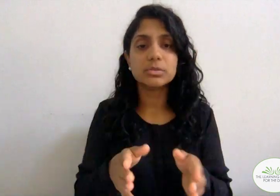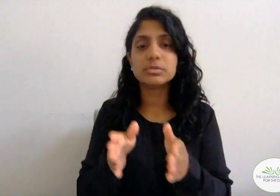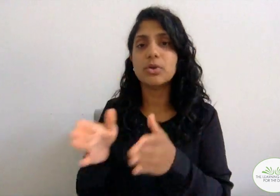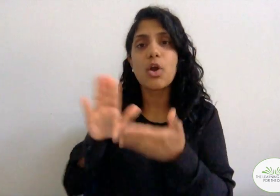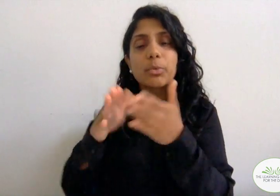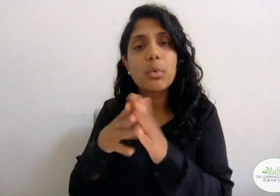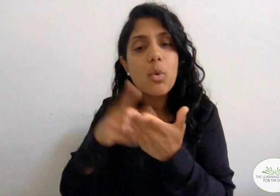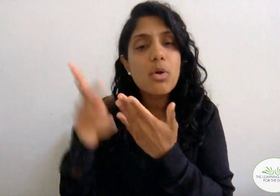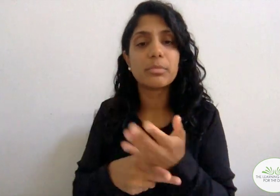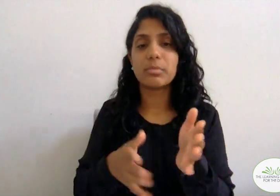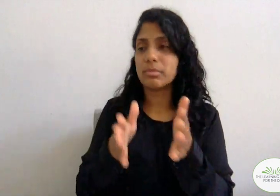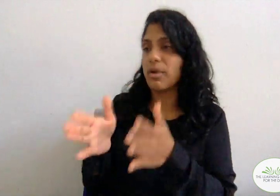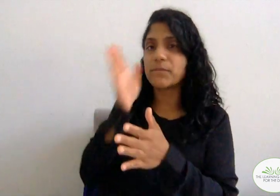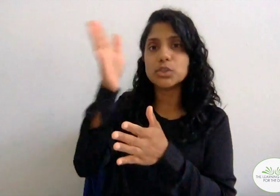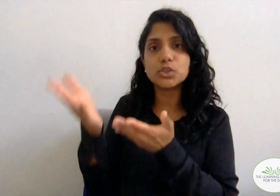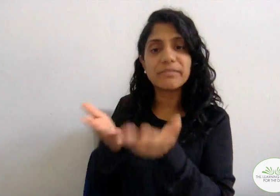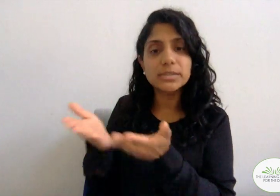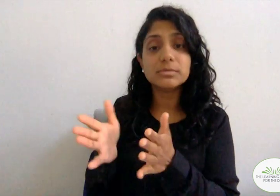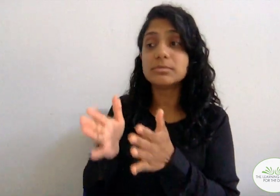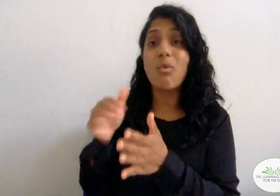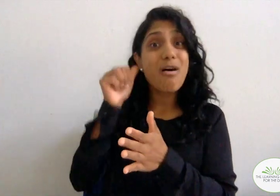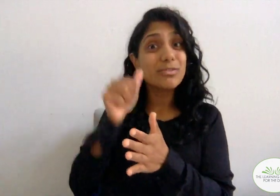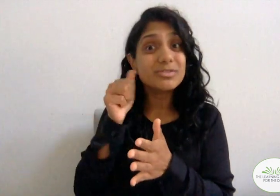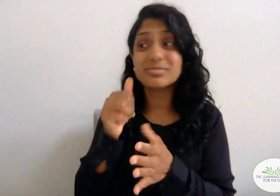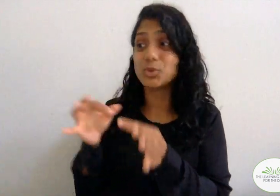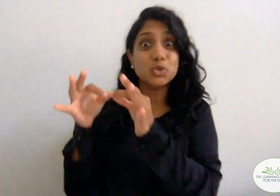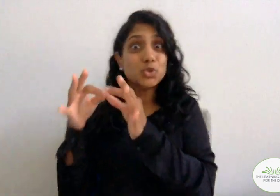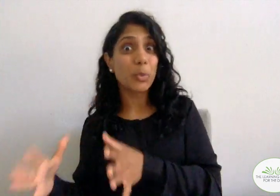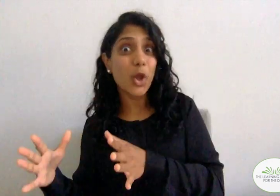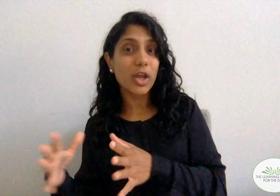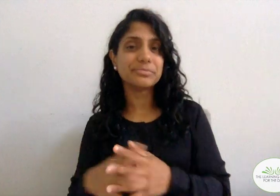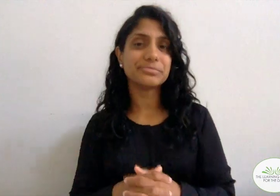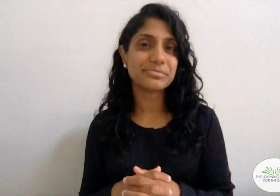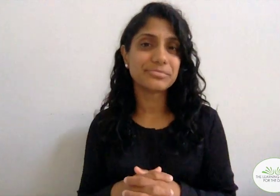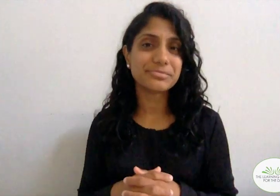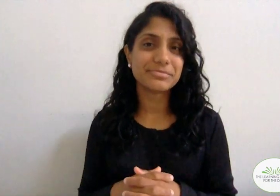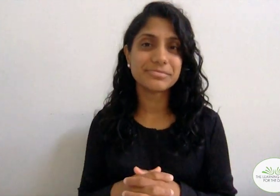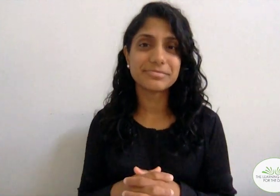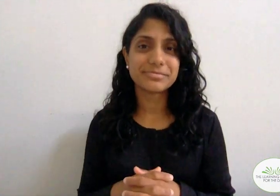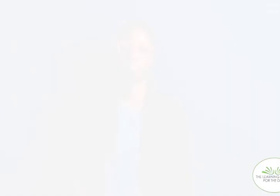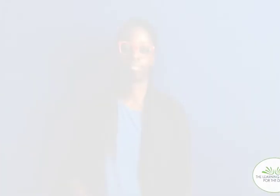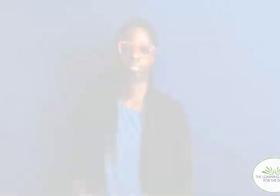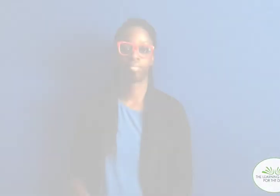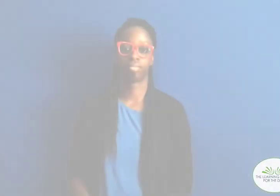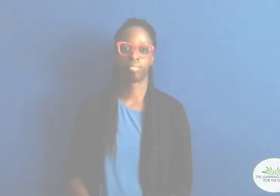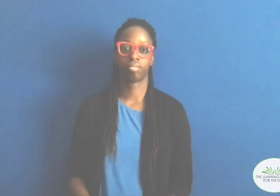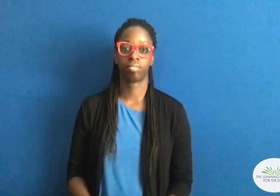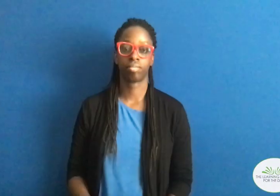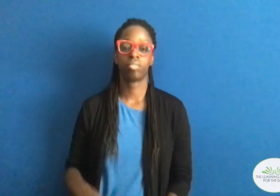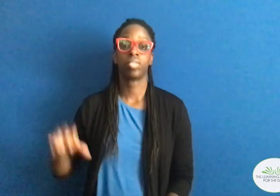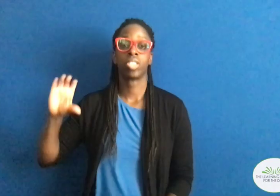interpreting, research, and future new or expanded service lines.